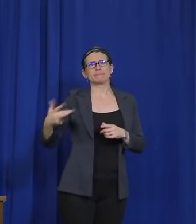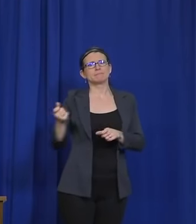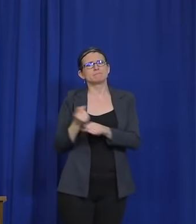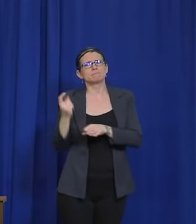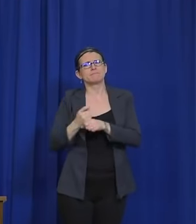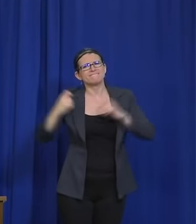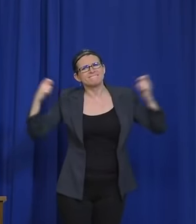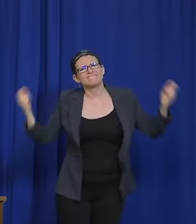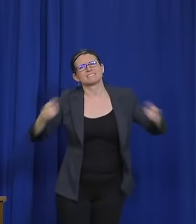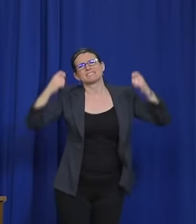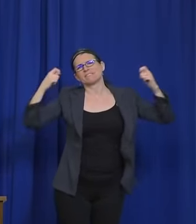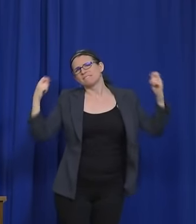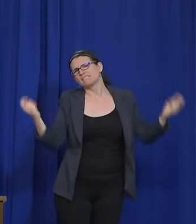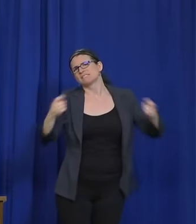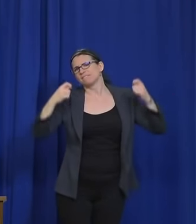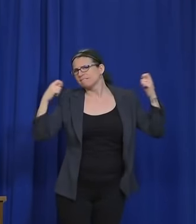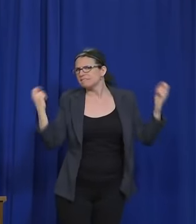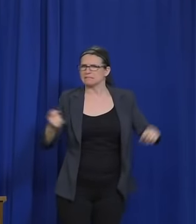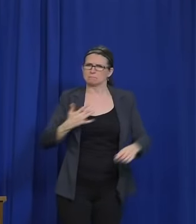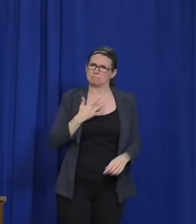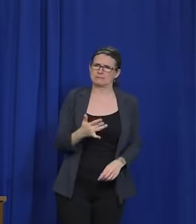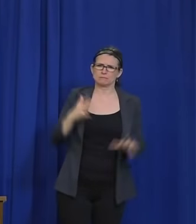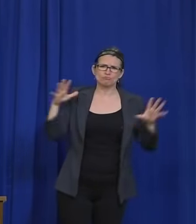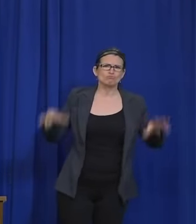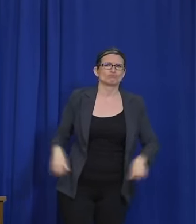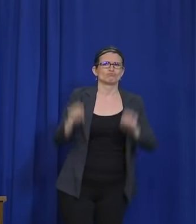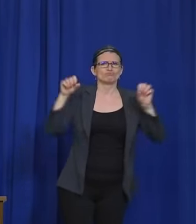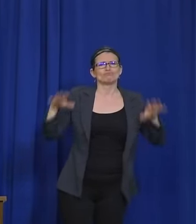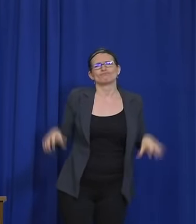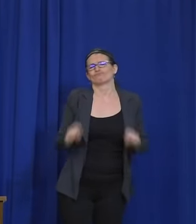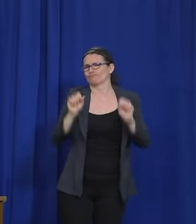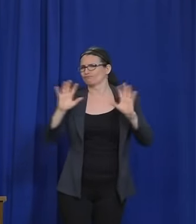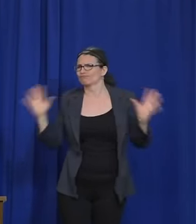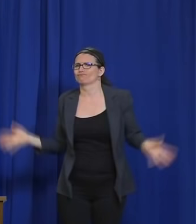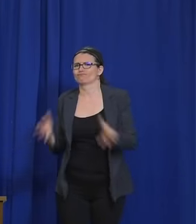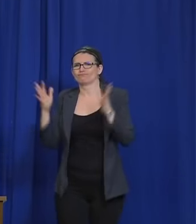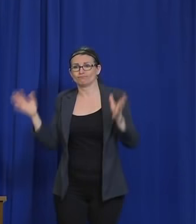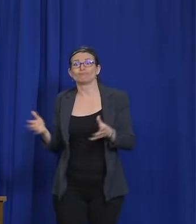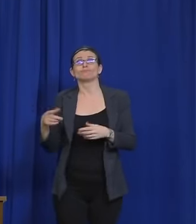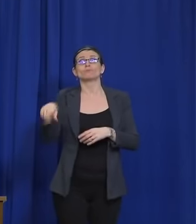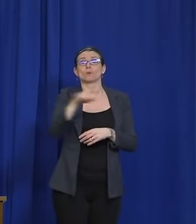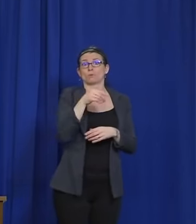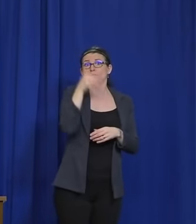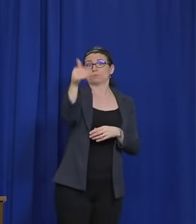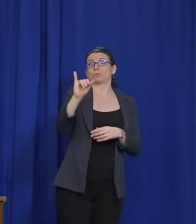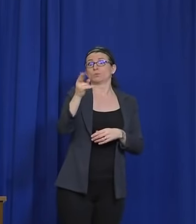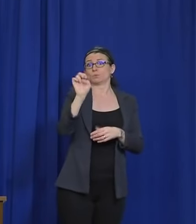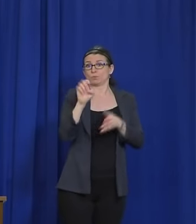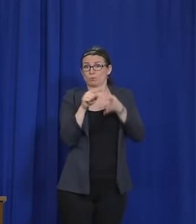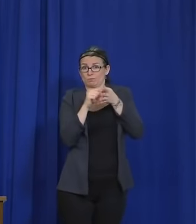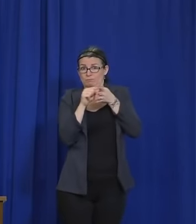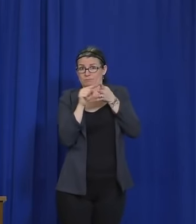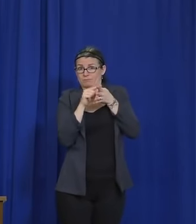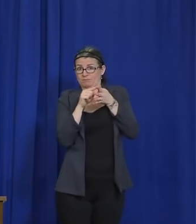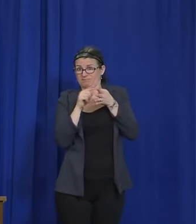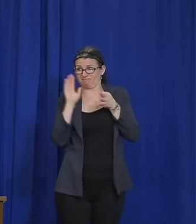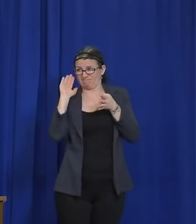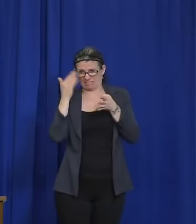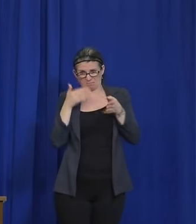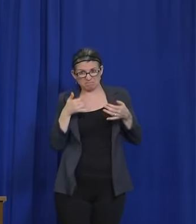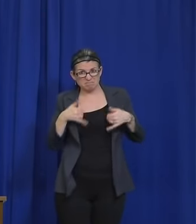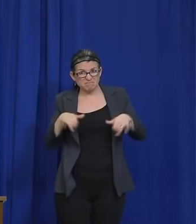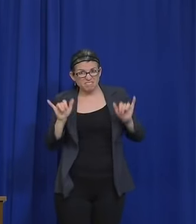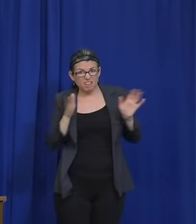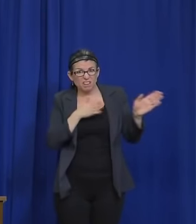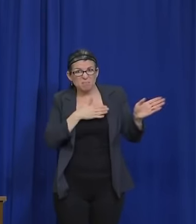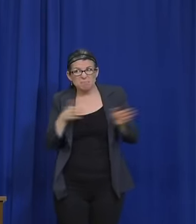these organizations plan to make a decision by the first week of June. Will there be direction from the state